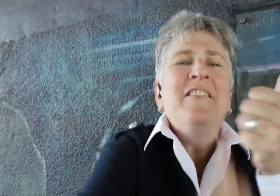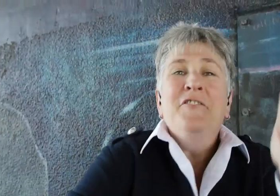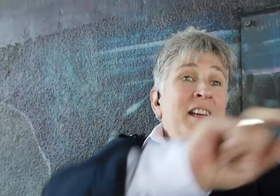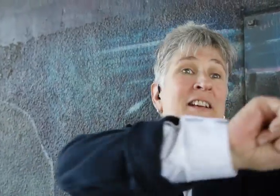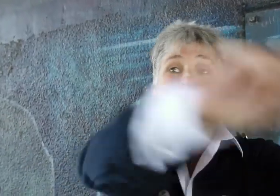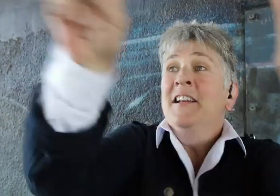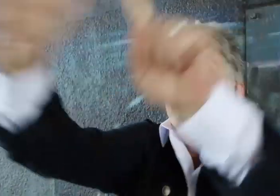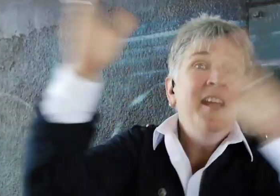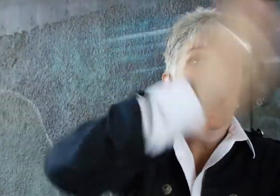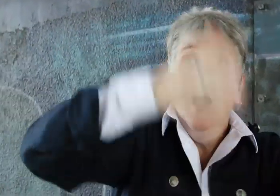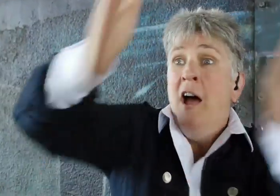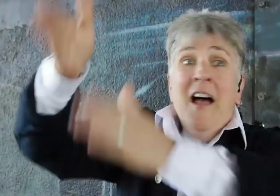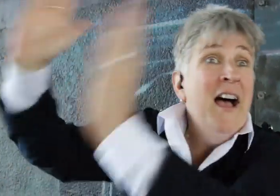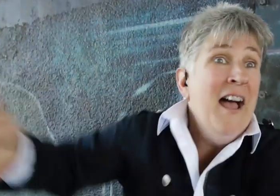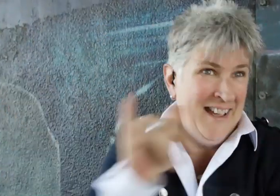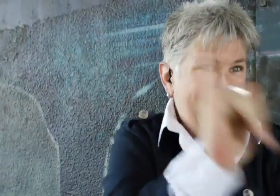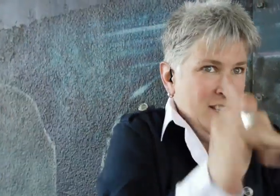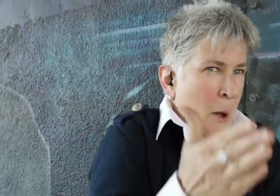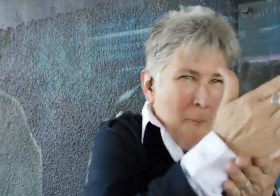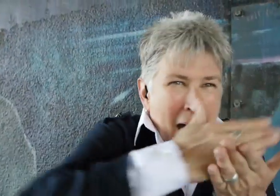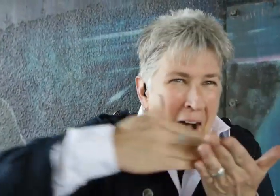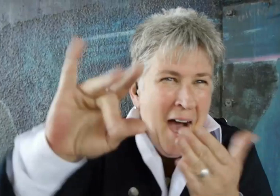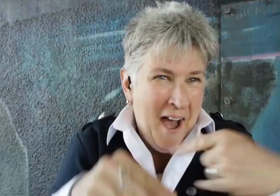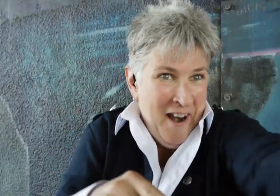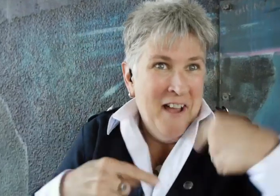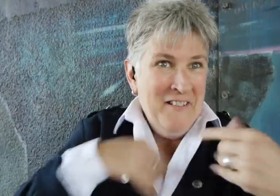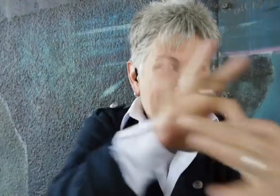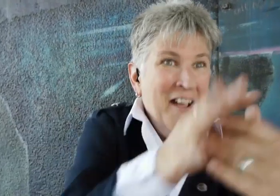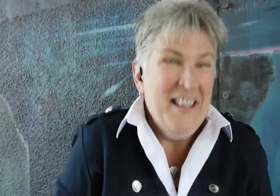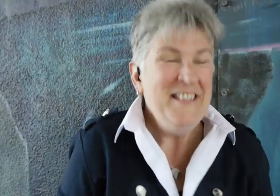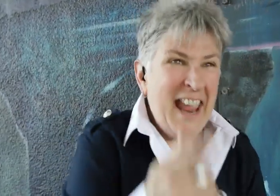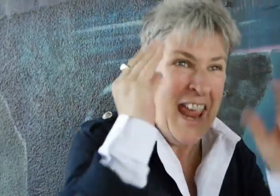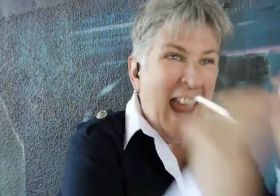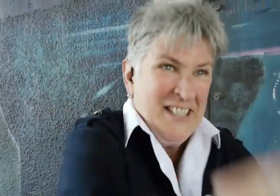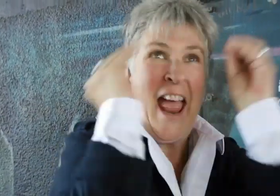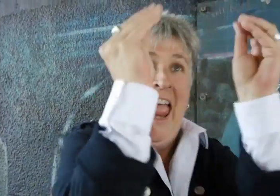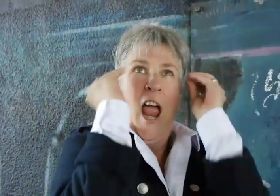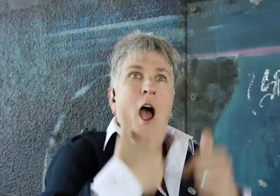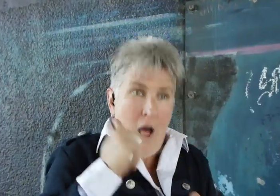Every stranger you see is a part of you, teaching we are the ones.